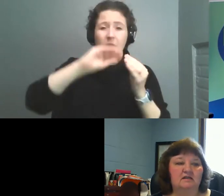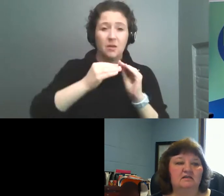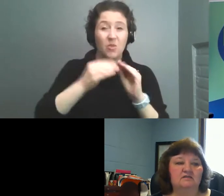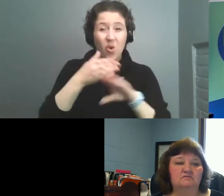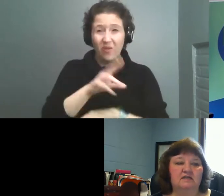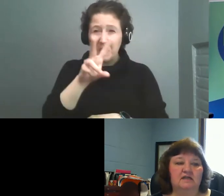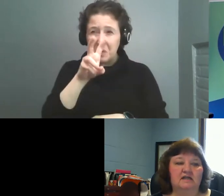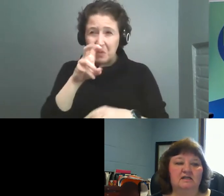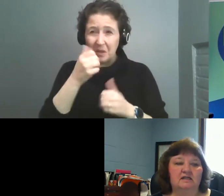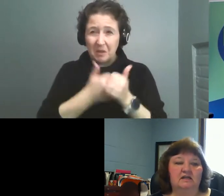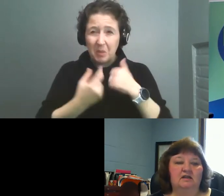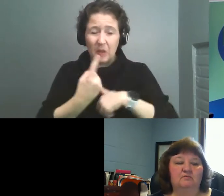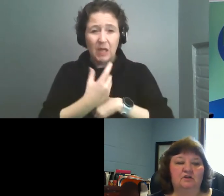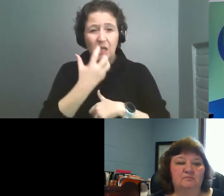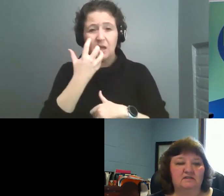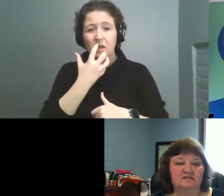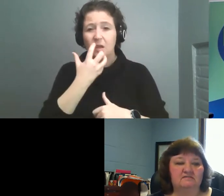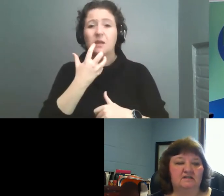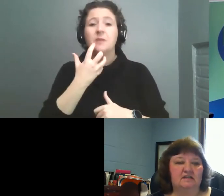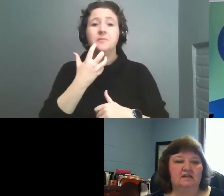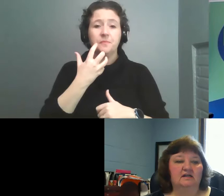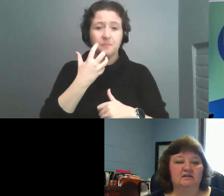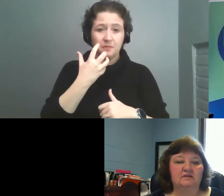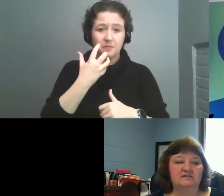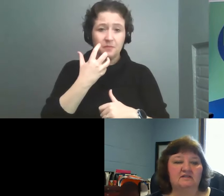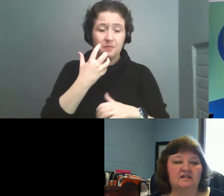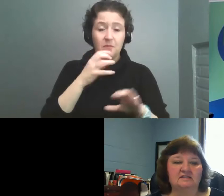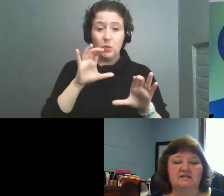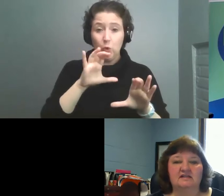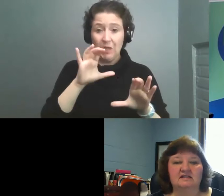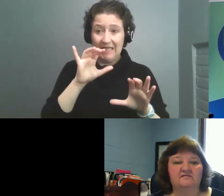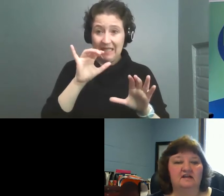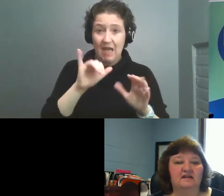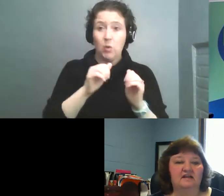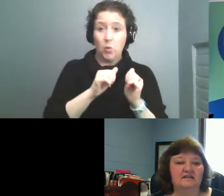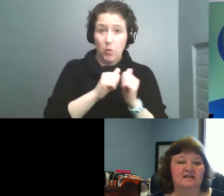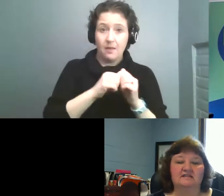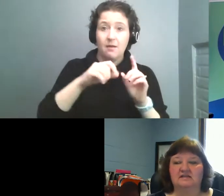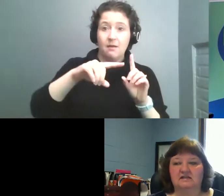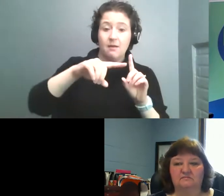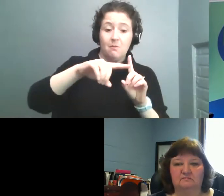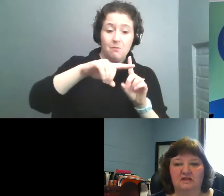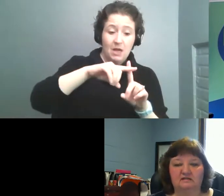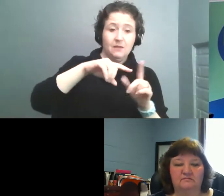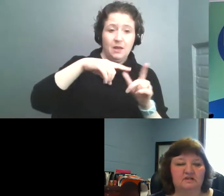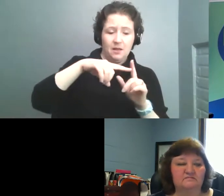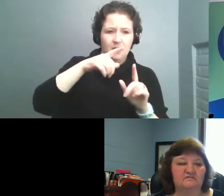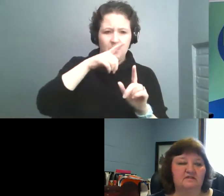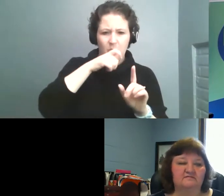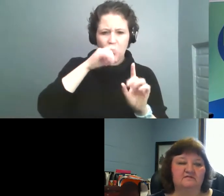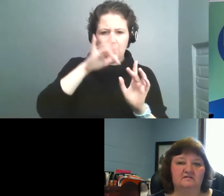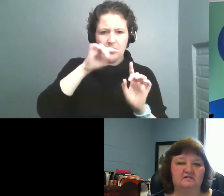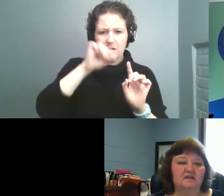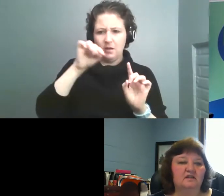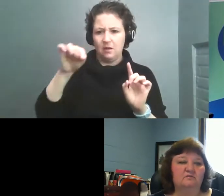day, doing that with our positive cases and identifying contacts in a timely manner becomes